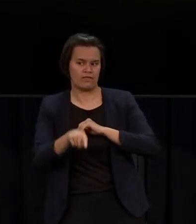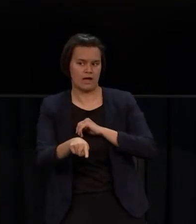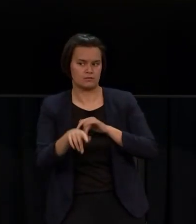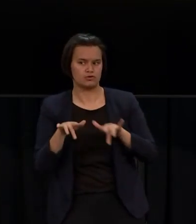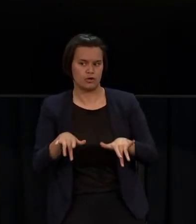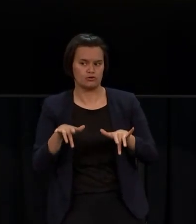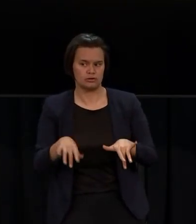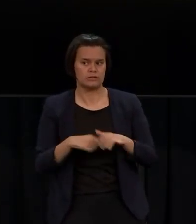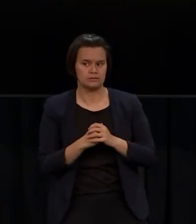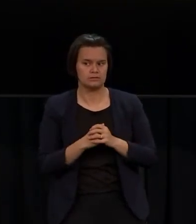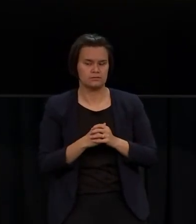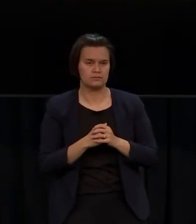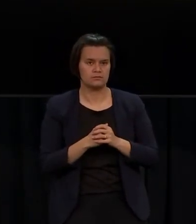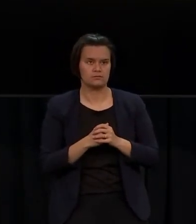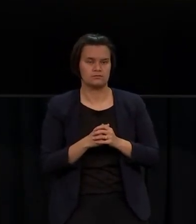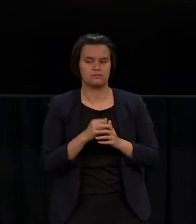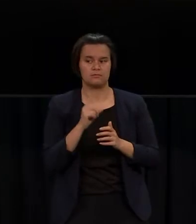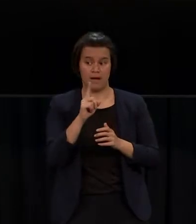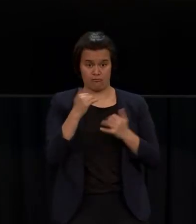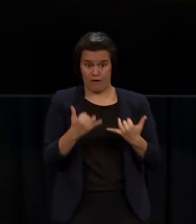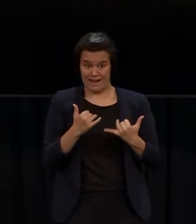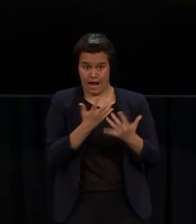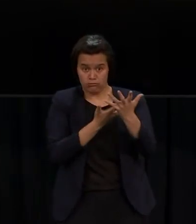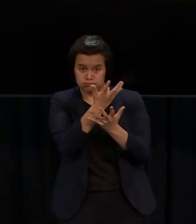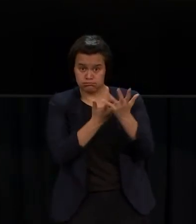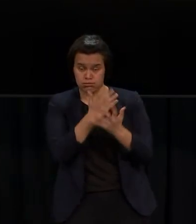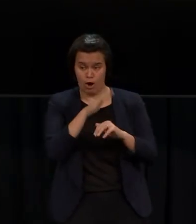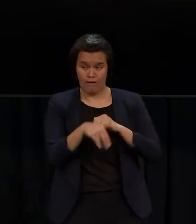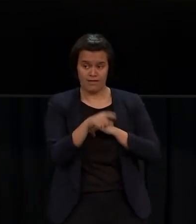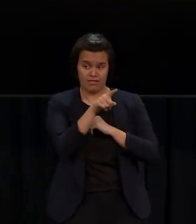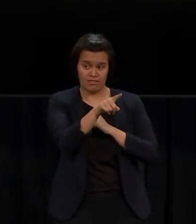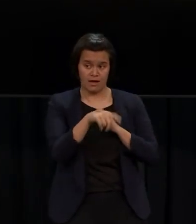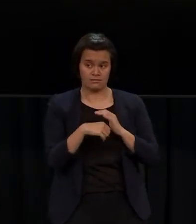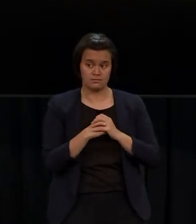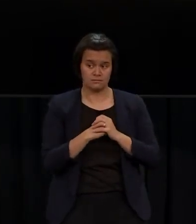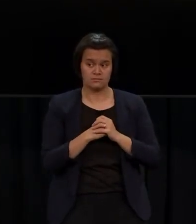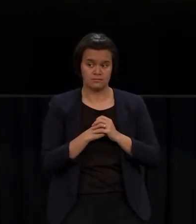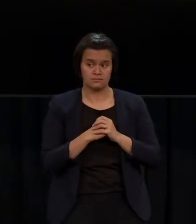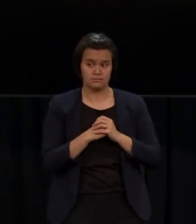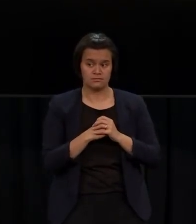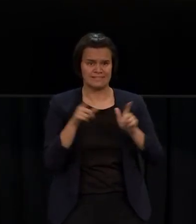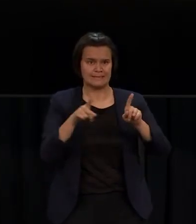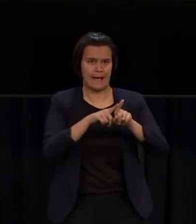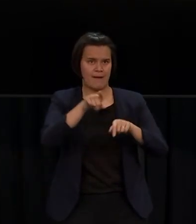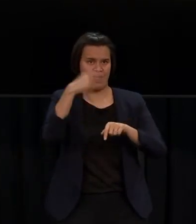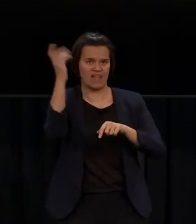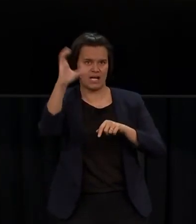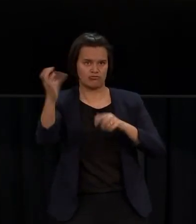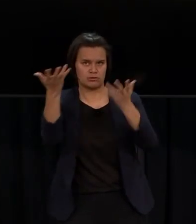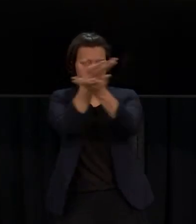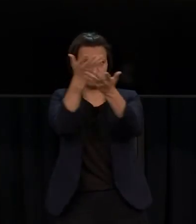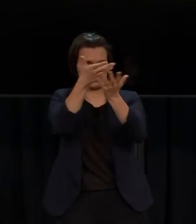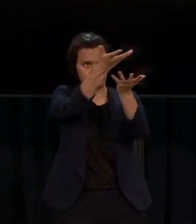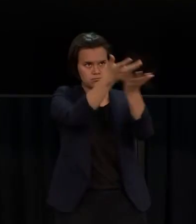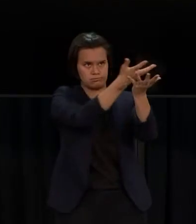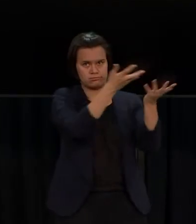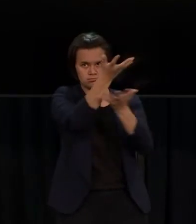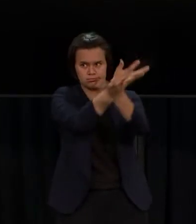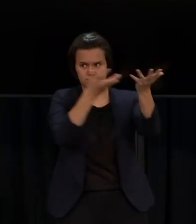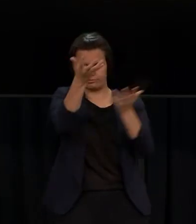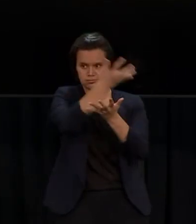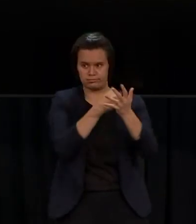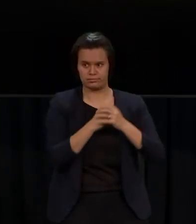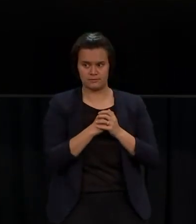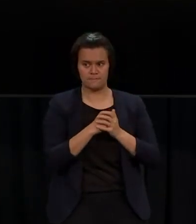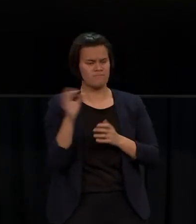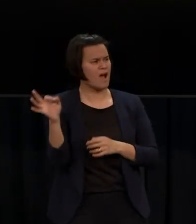are absolutely in the room with having those discussions, and I know that other countries are in exactly the same position. Supply could be a problem